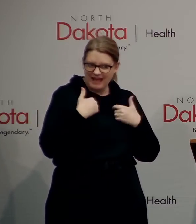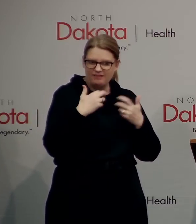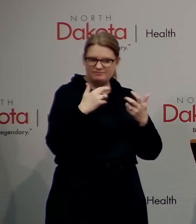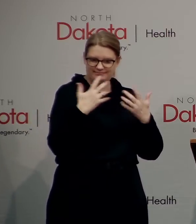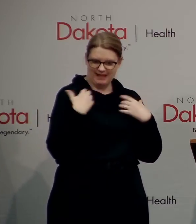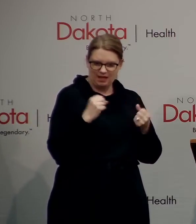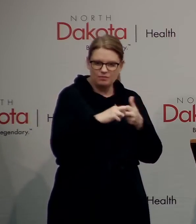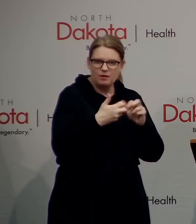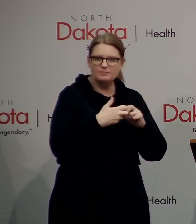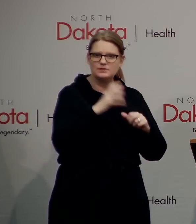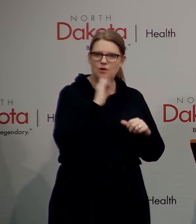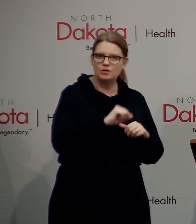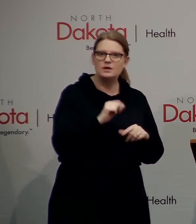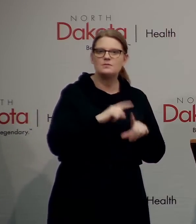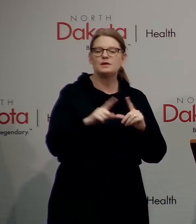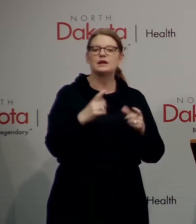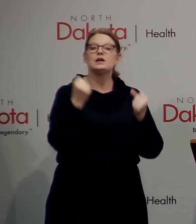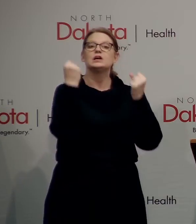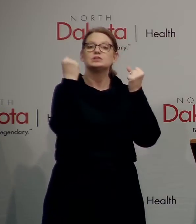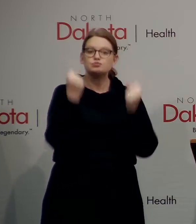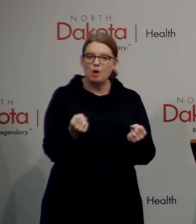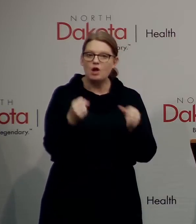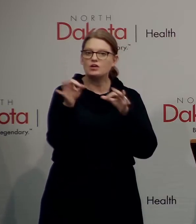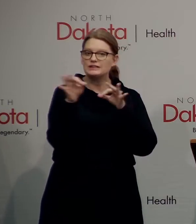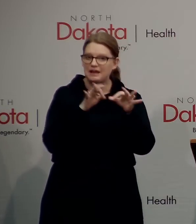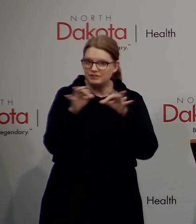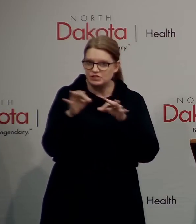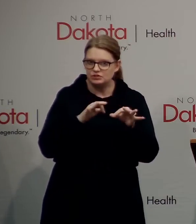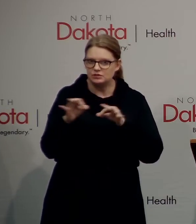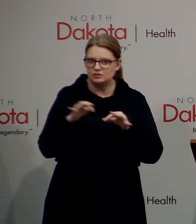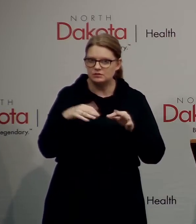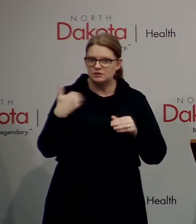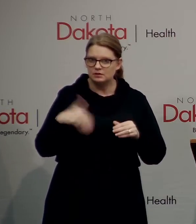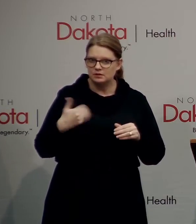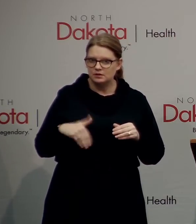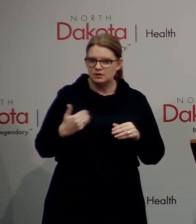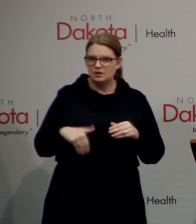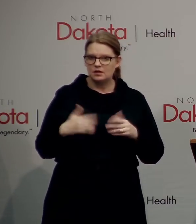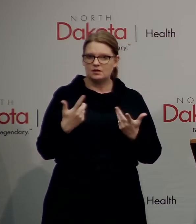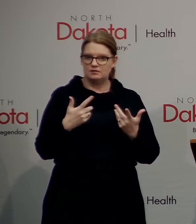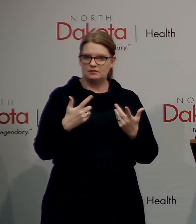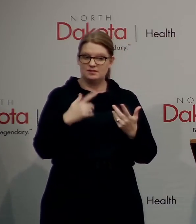today, I want to give a stronger definition of how big a percentage of that